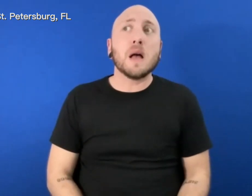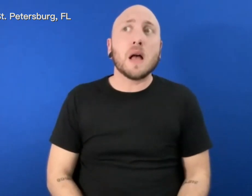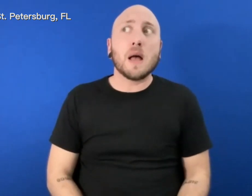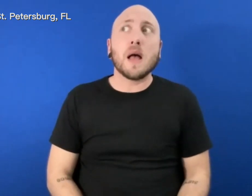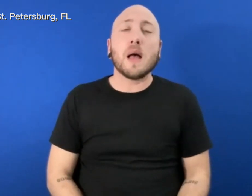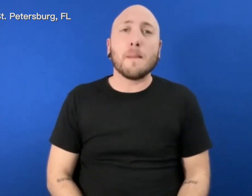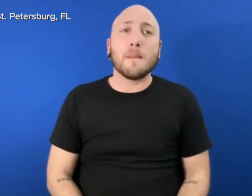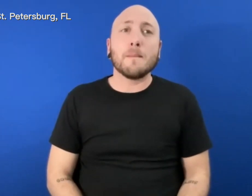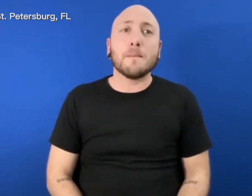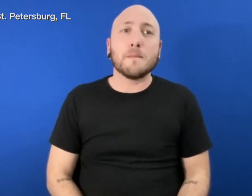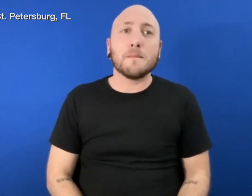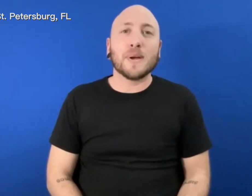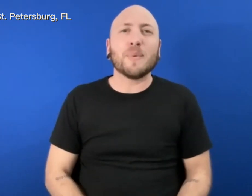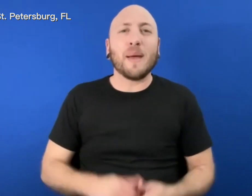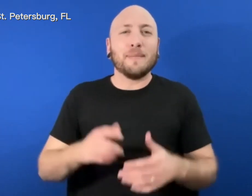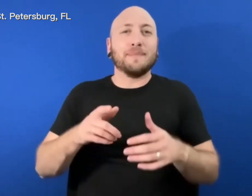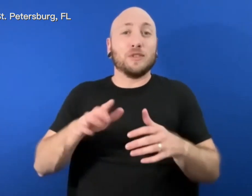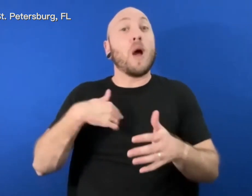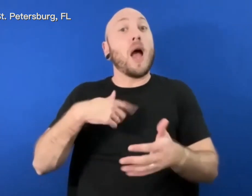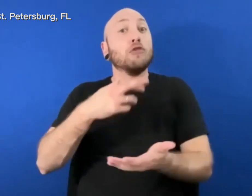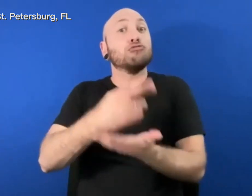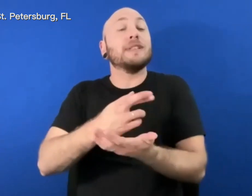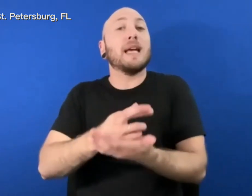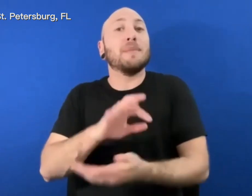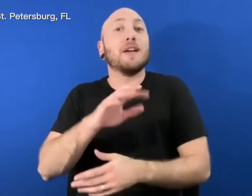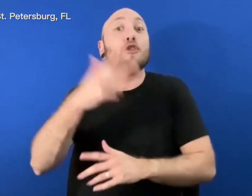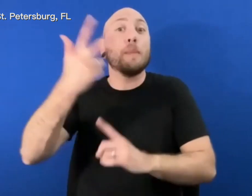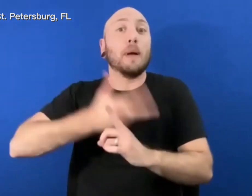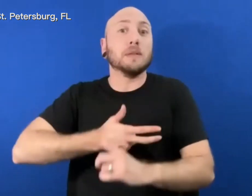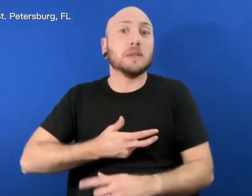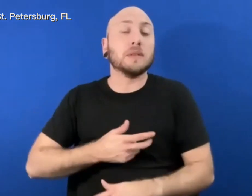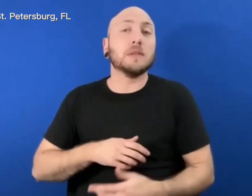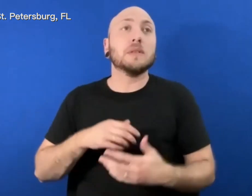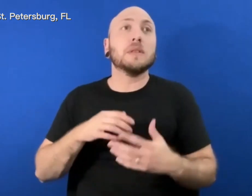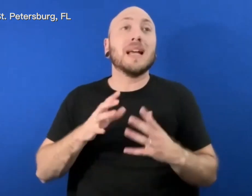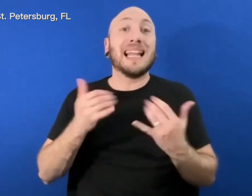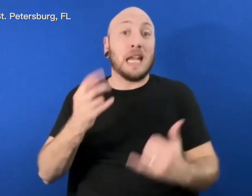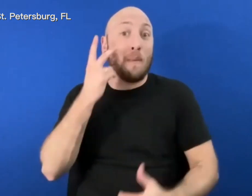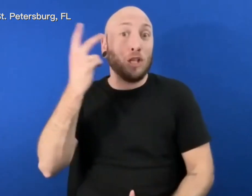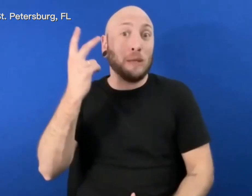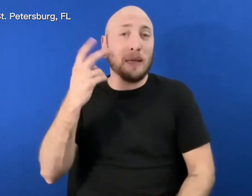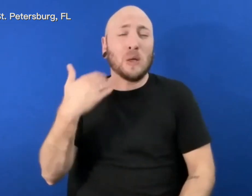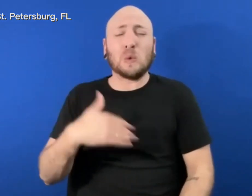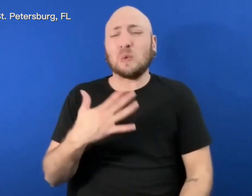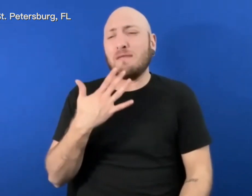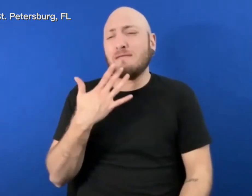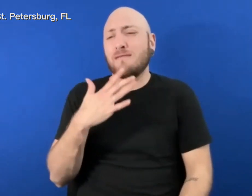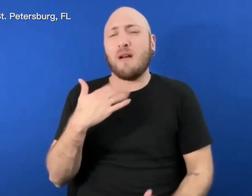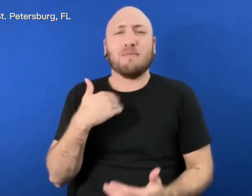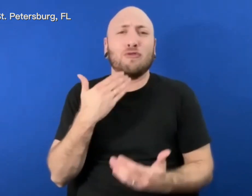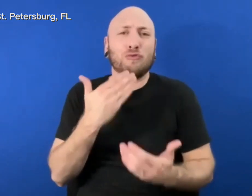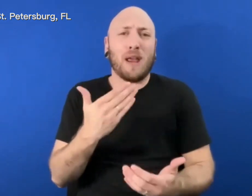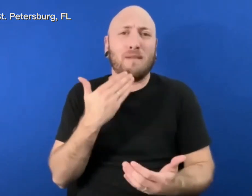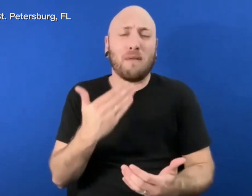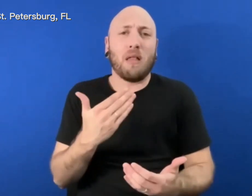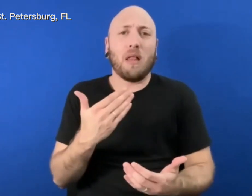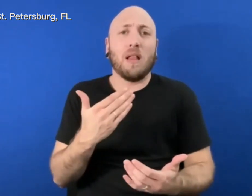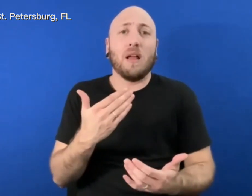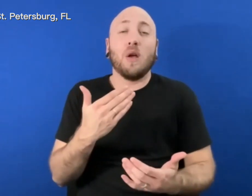the 90 days I spent in treatment. I'm so fortunate and so grateful that I just took every suggestion that was given